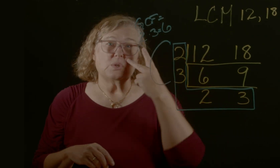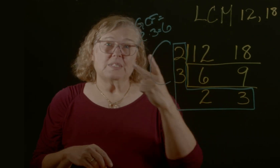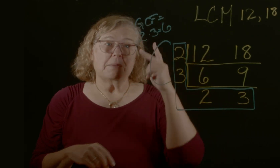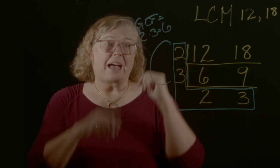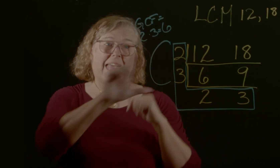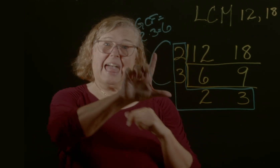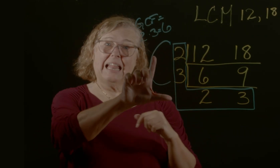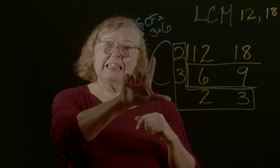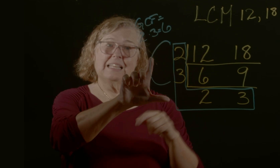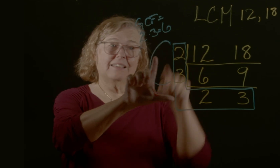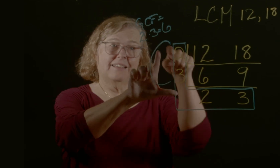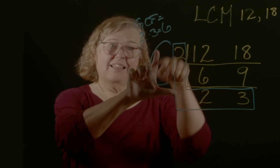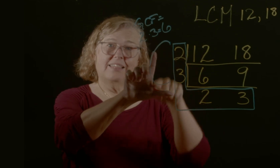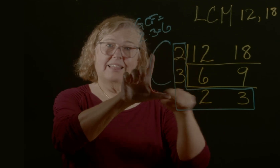do you see my great big L? Do